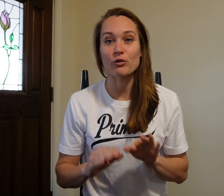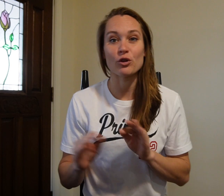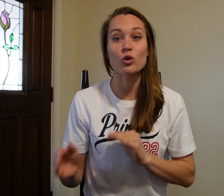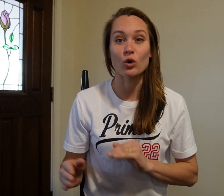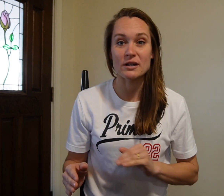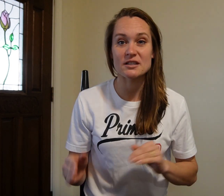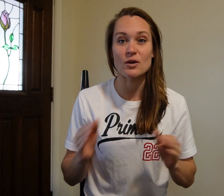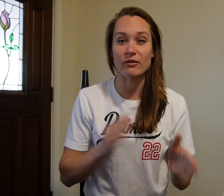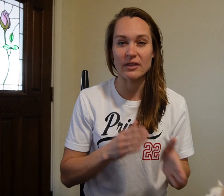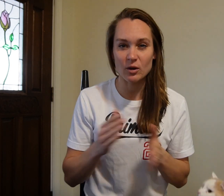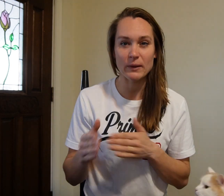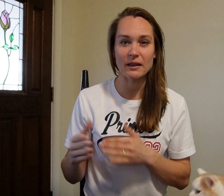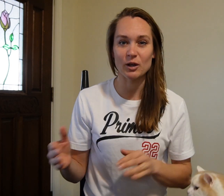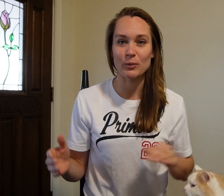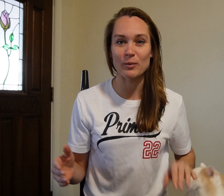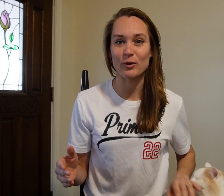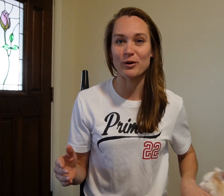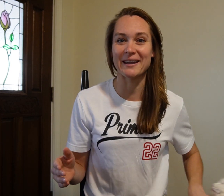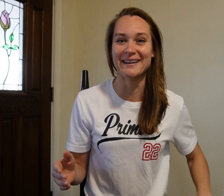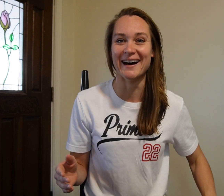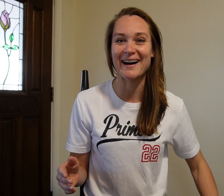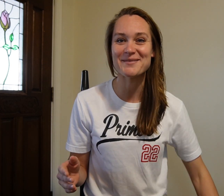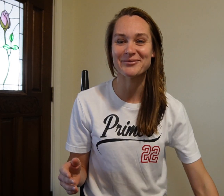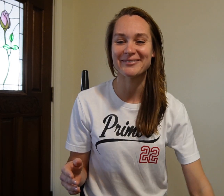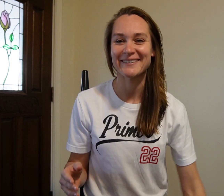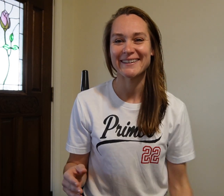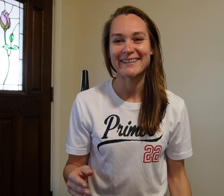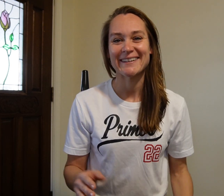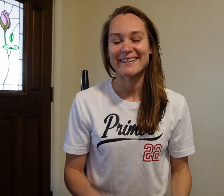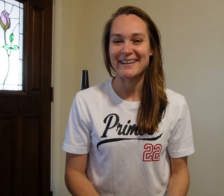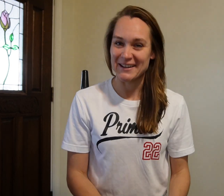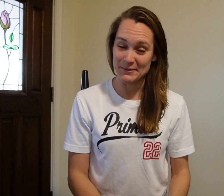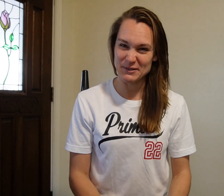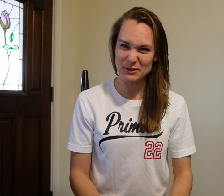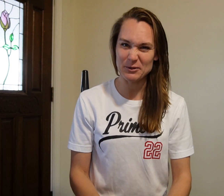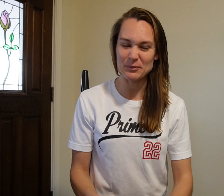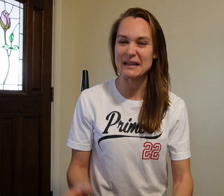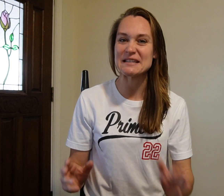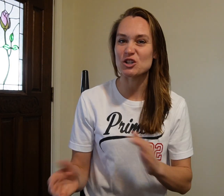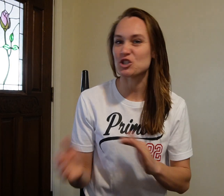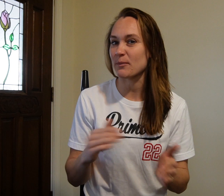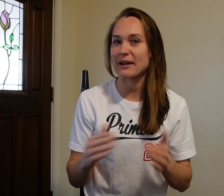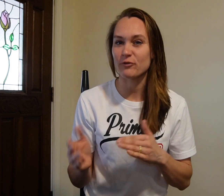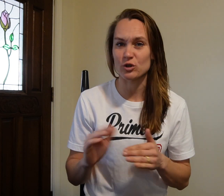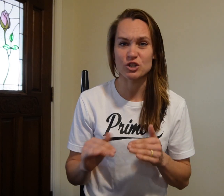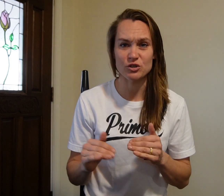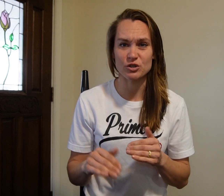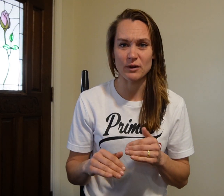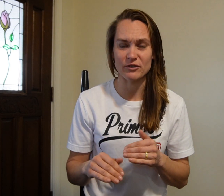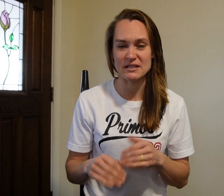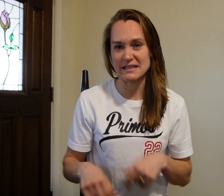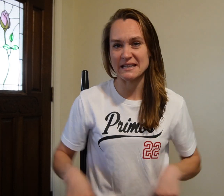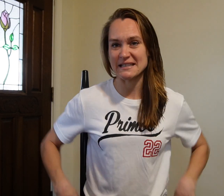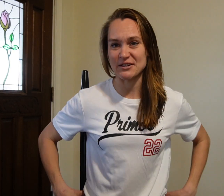the chorus. So everything will be a little bit broken up. So it'll be easier to jump back and forth to reference the things that you need